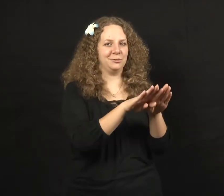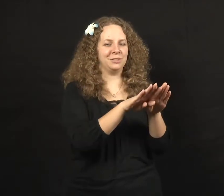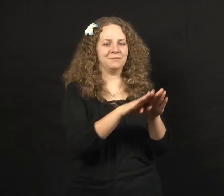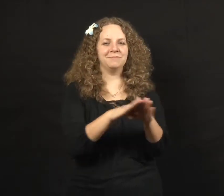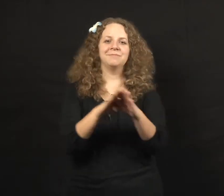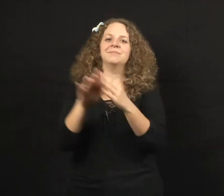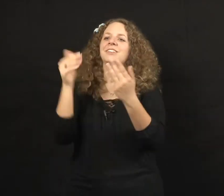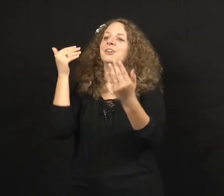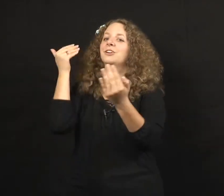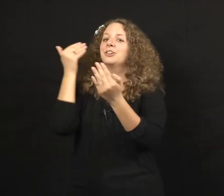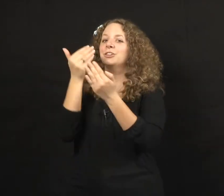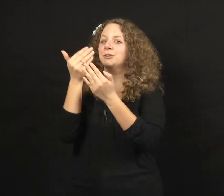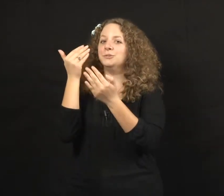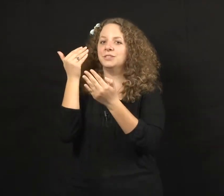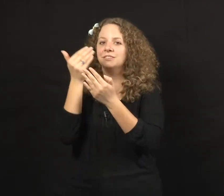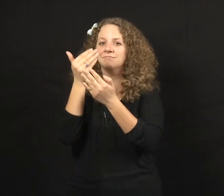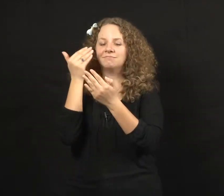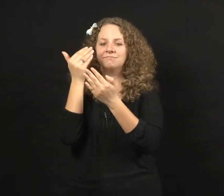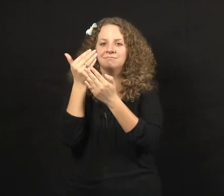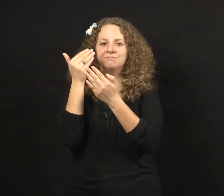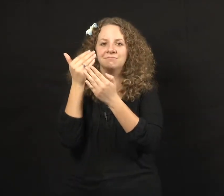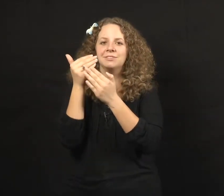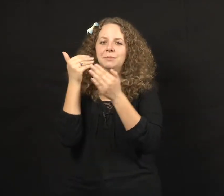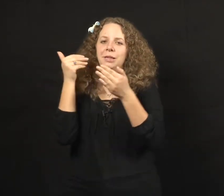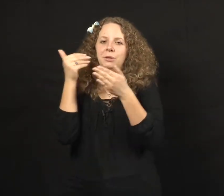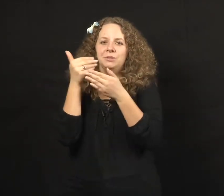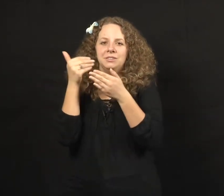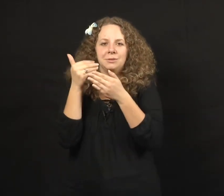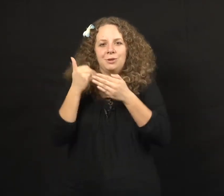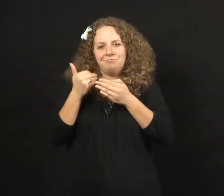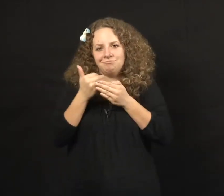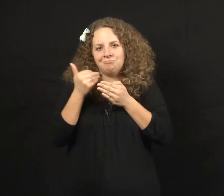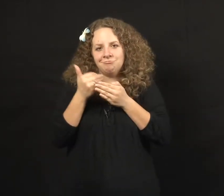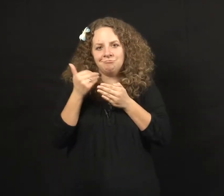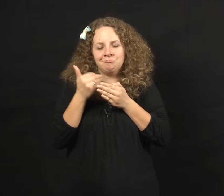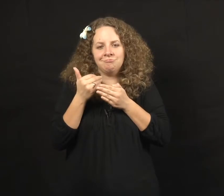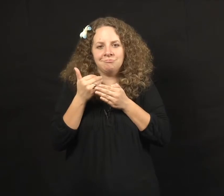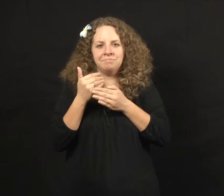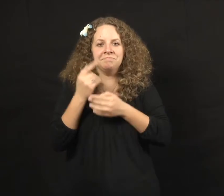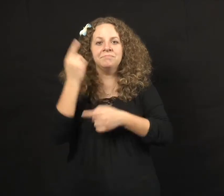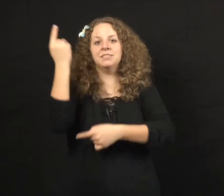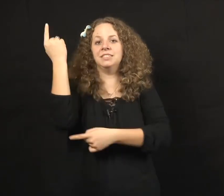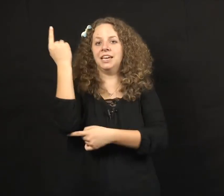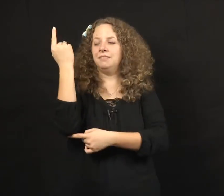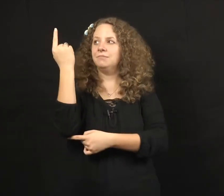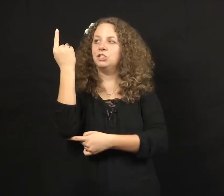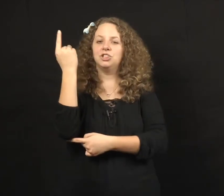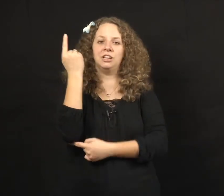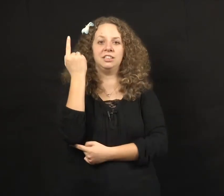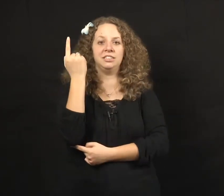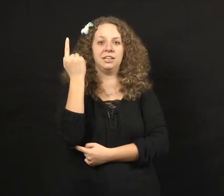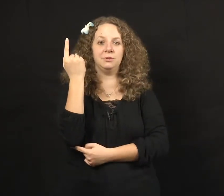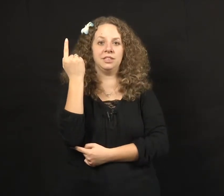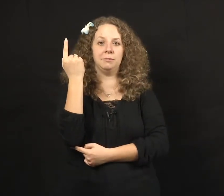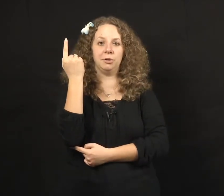Close. Close. To be close to someone. Day is generally signed with a number